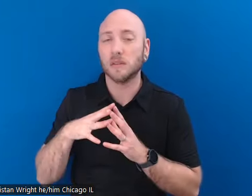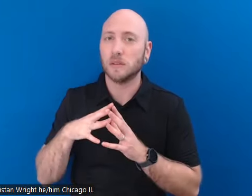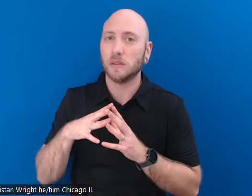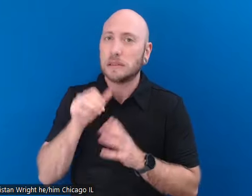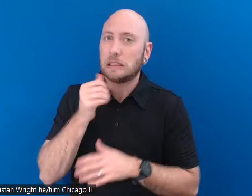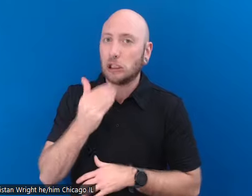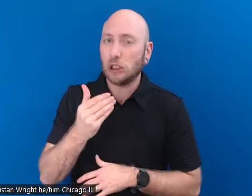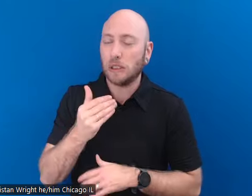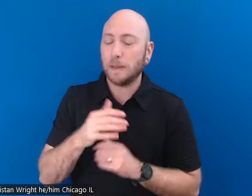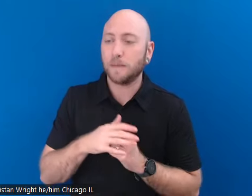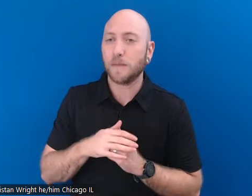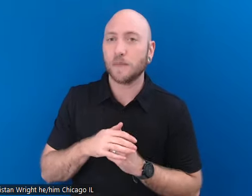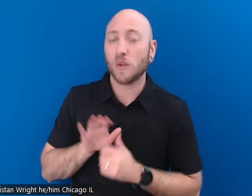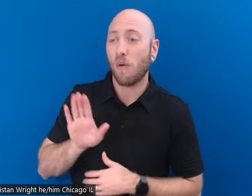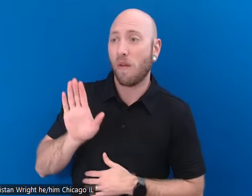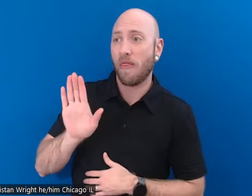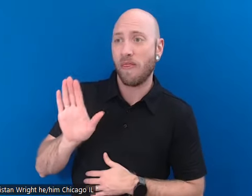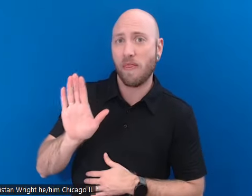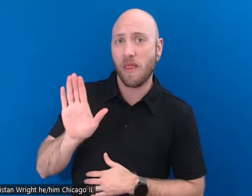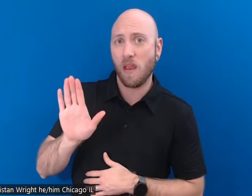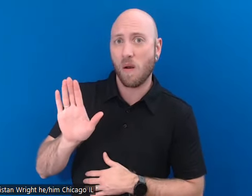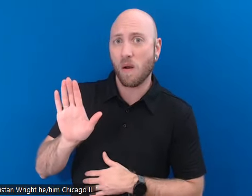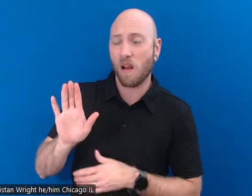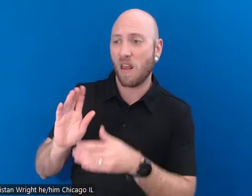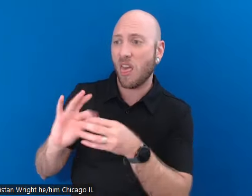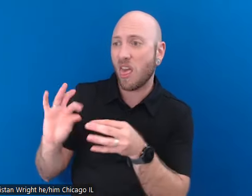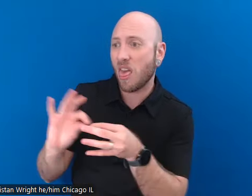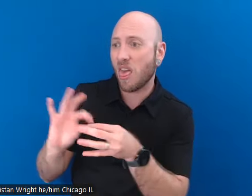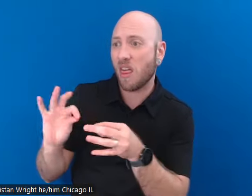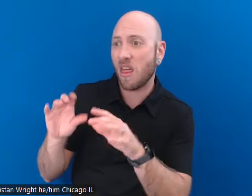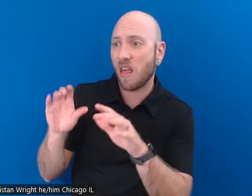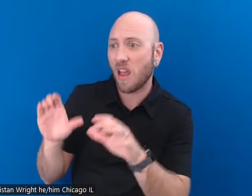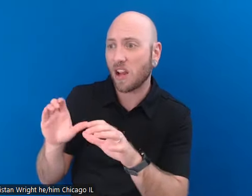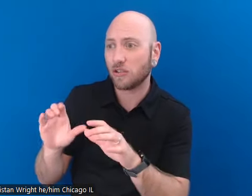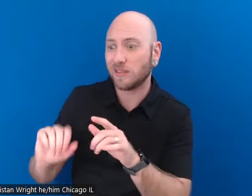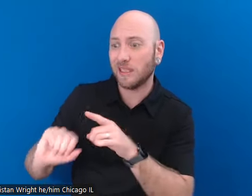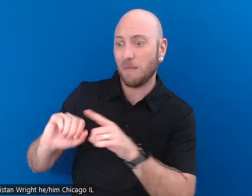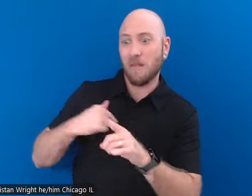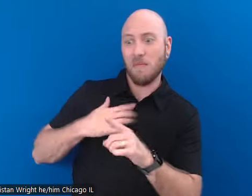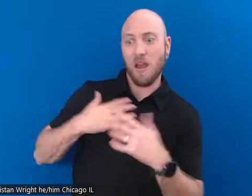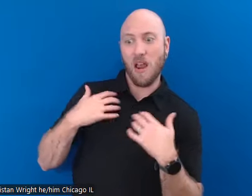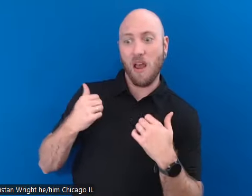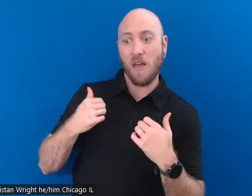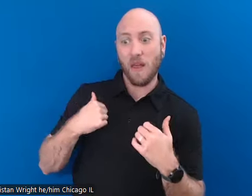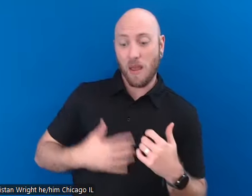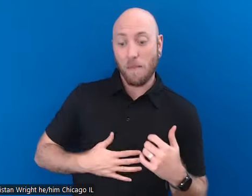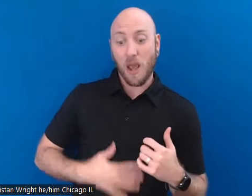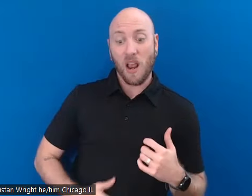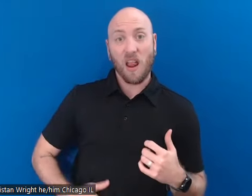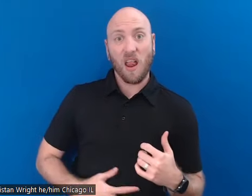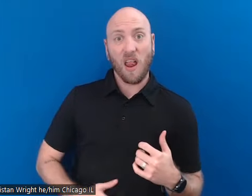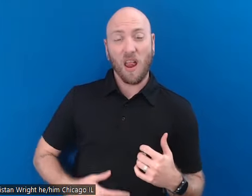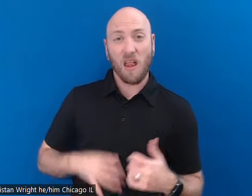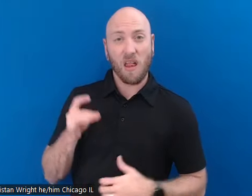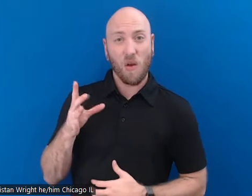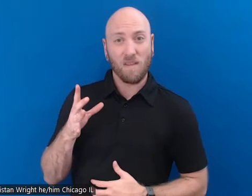had like effects, literally on my health. Like my digestive system just shot itself on account and